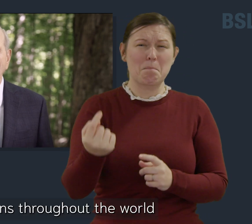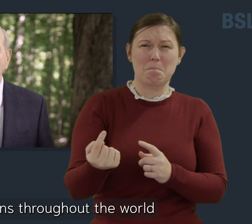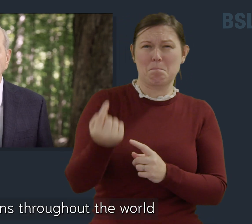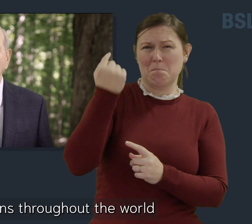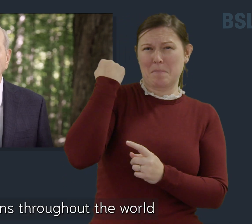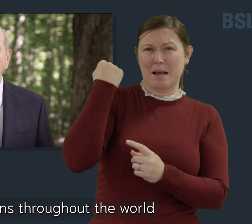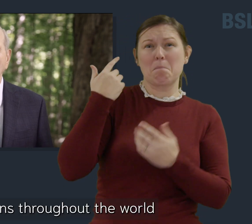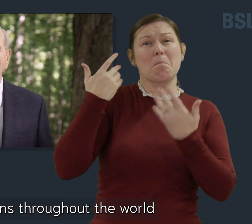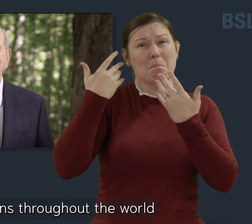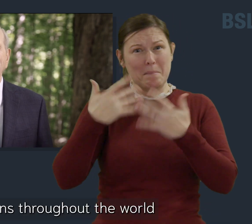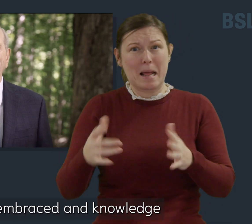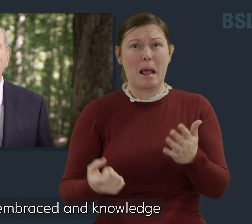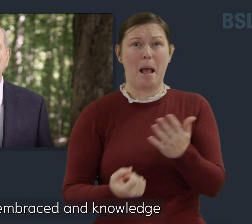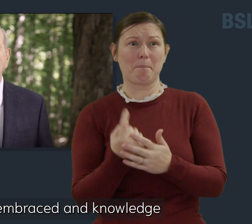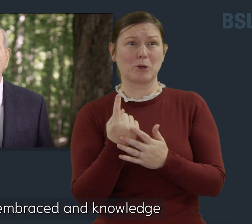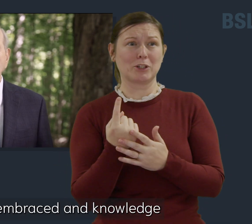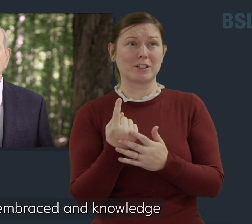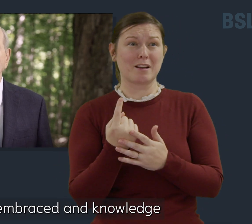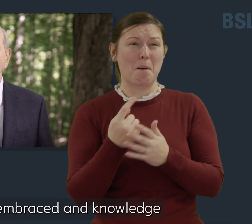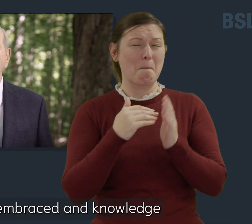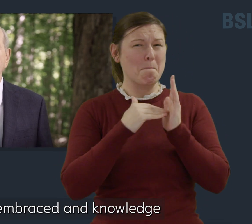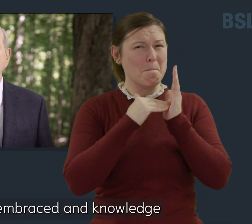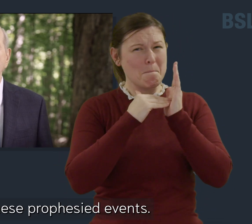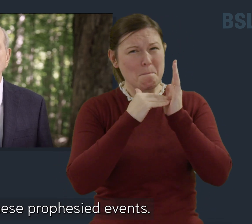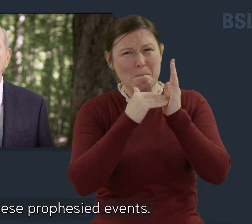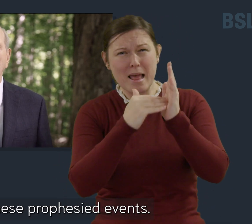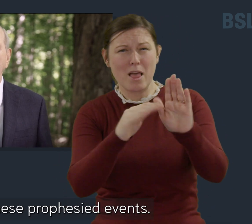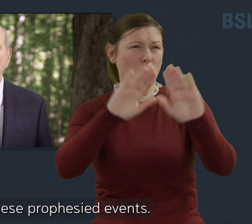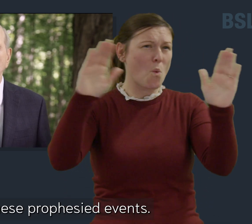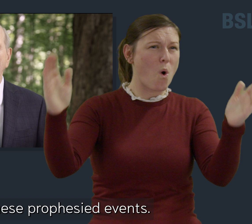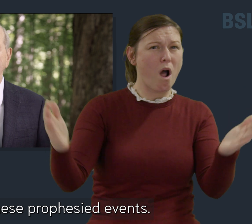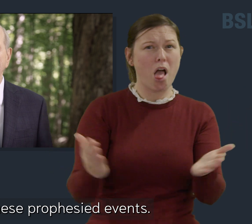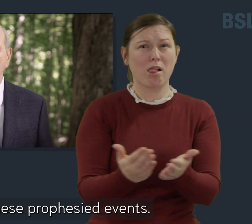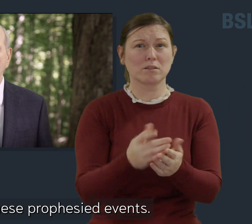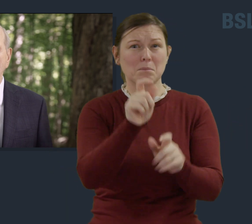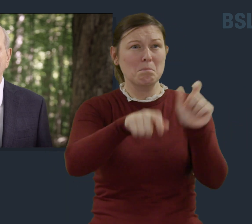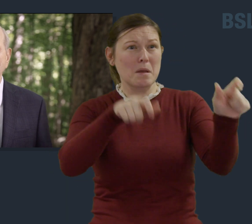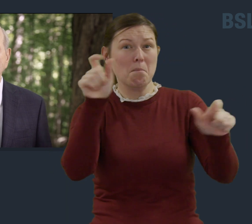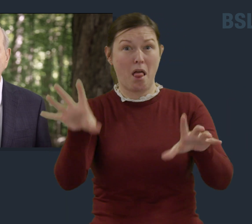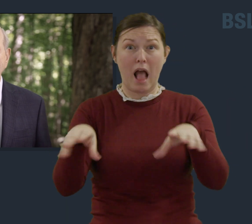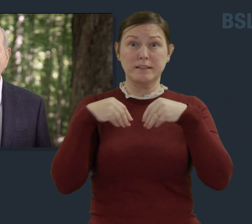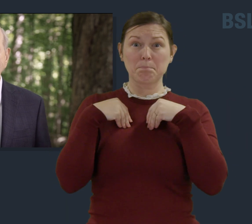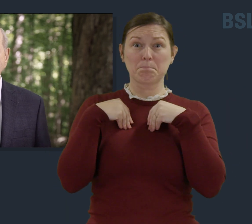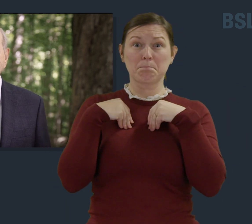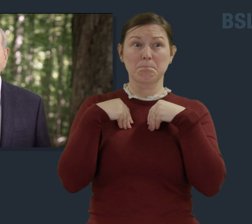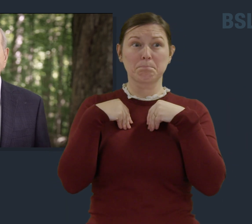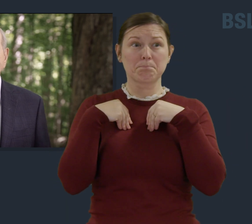Millions throughout the world have embraced a knowledge of these prophesied events.